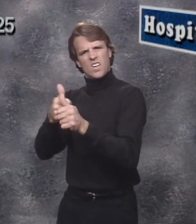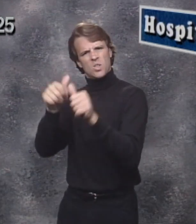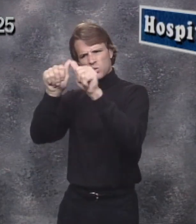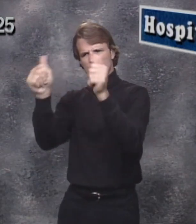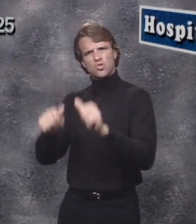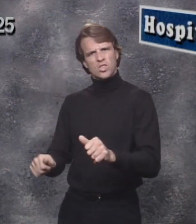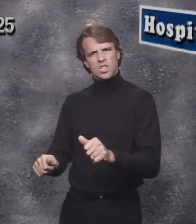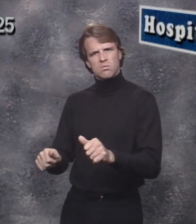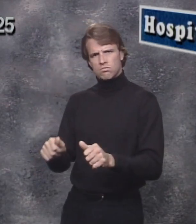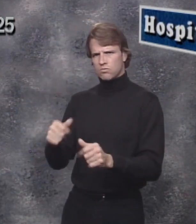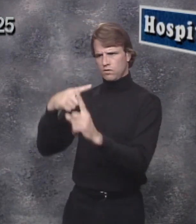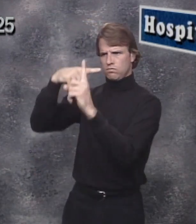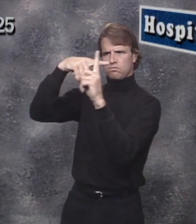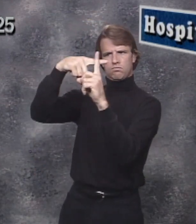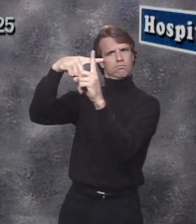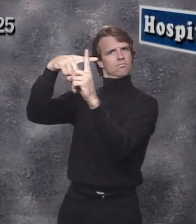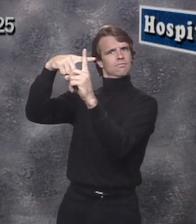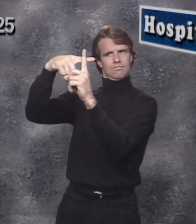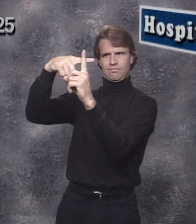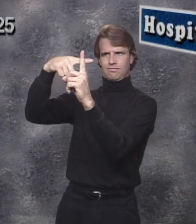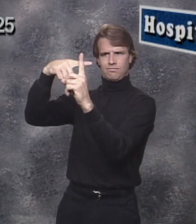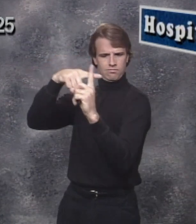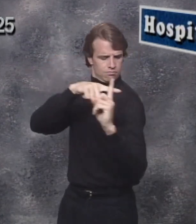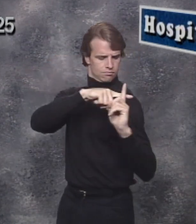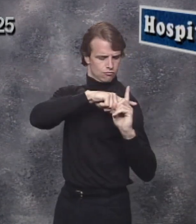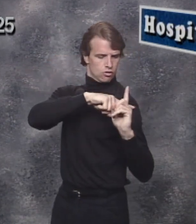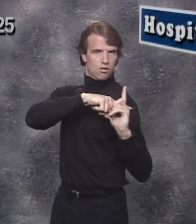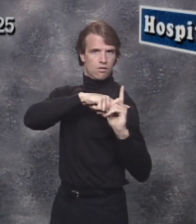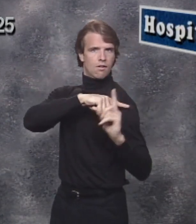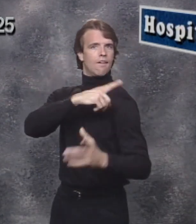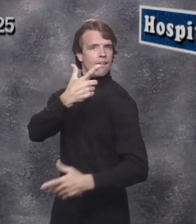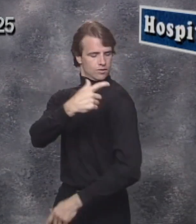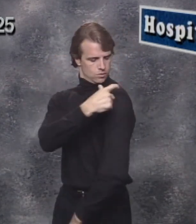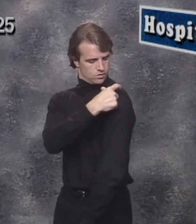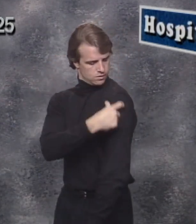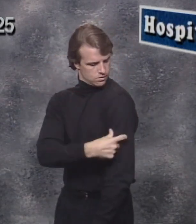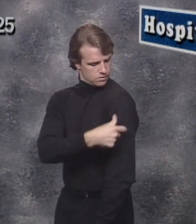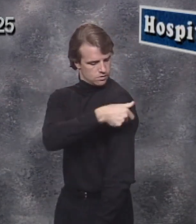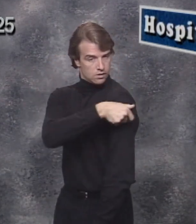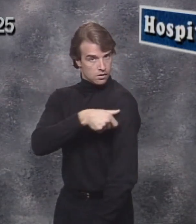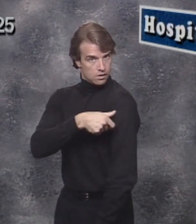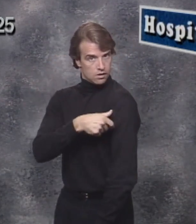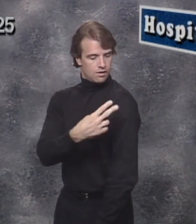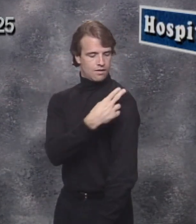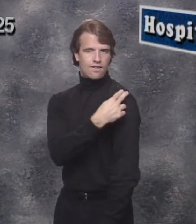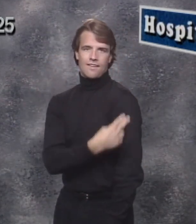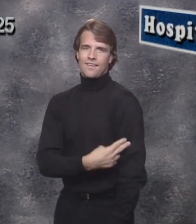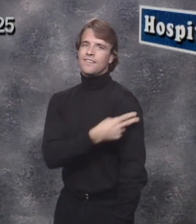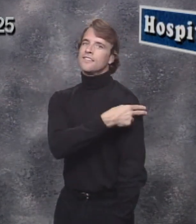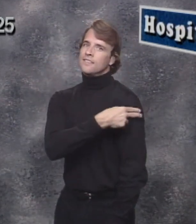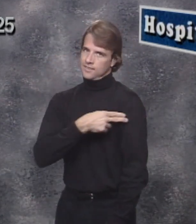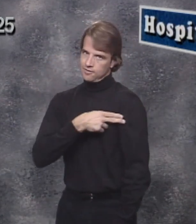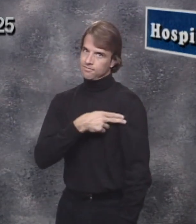This sign follows the shape of a medical symbol. On the shoulder, hospital.